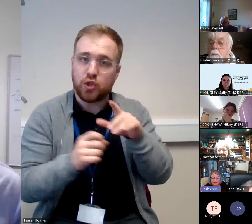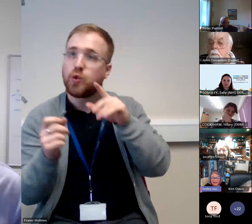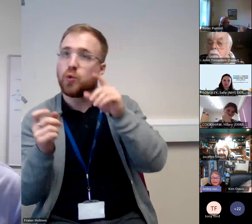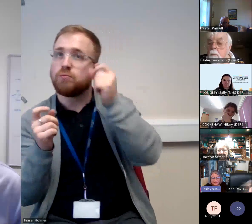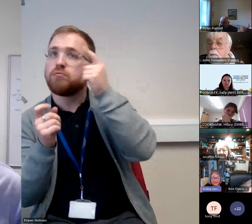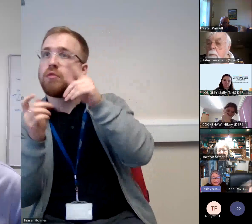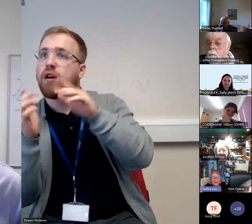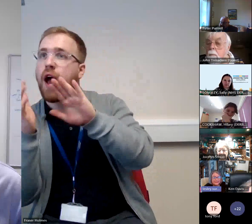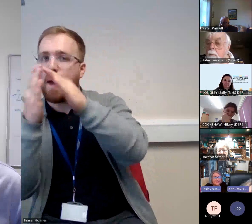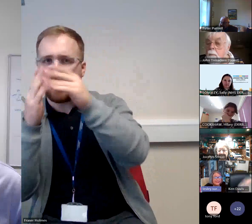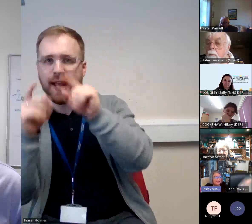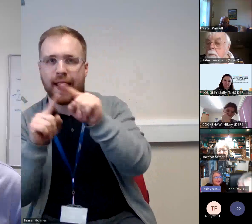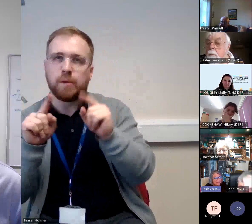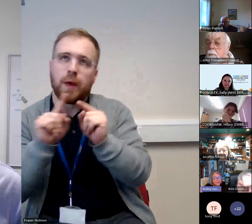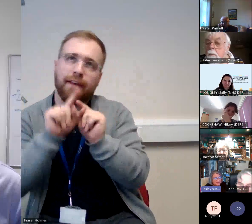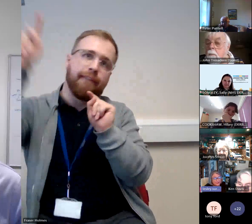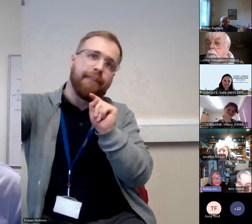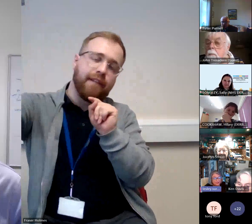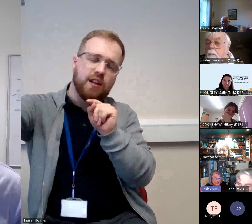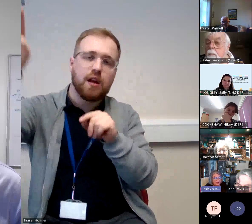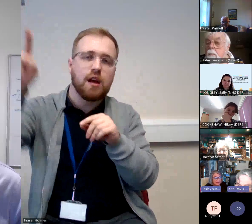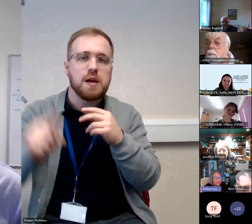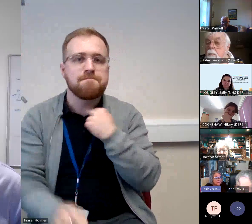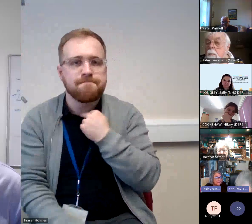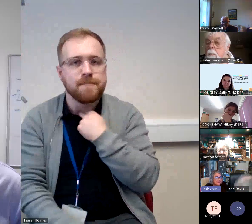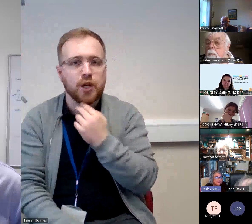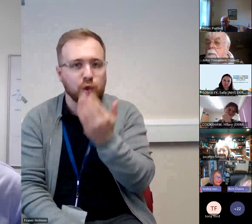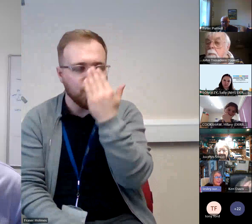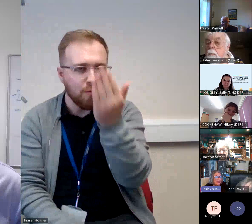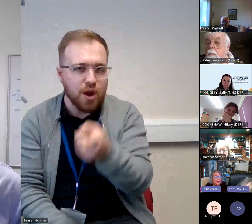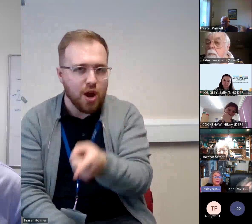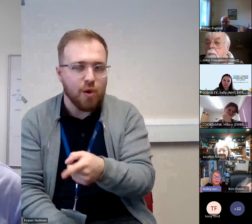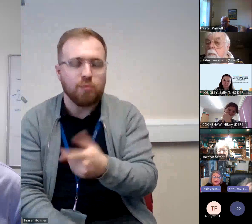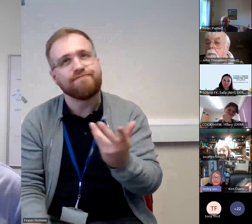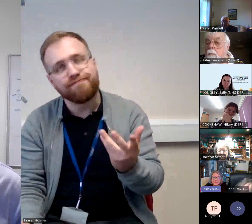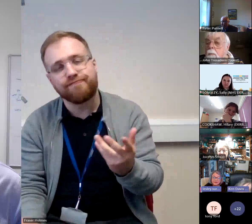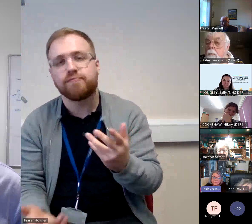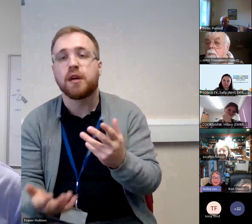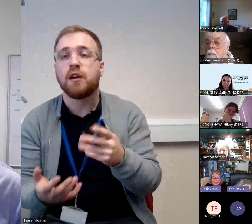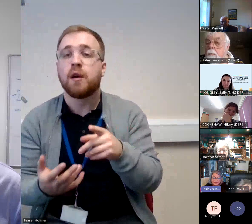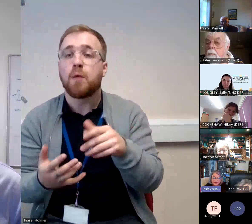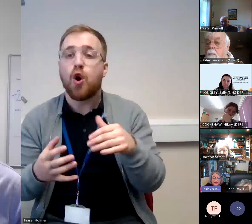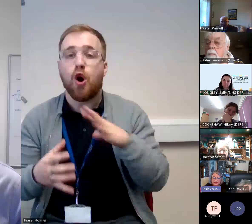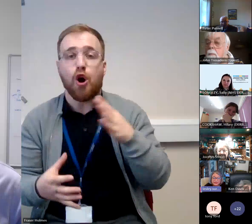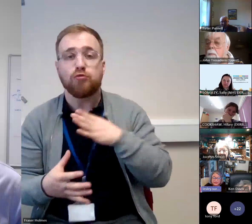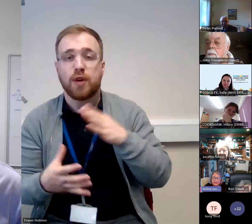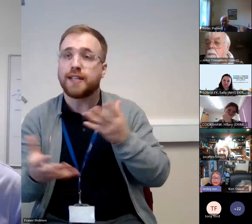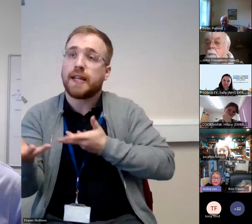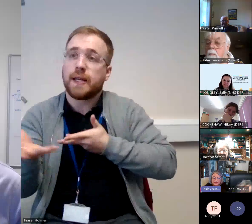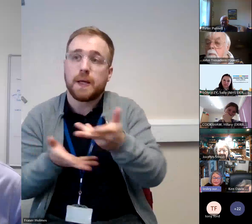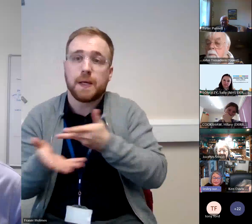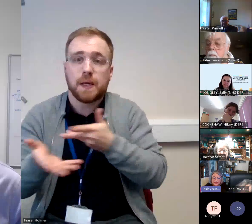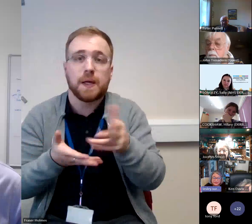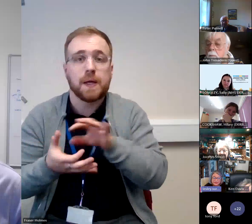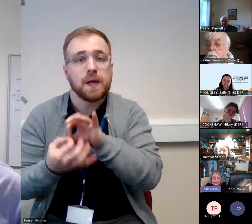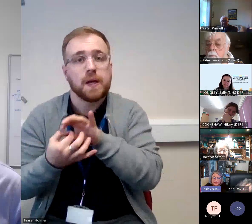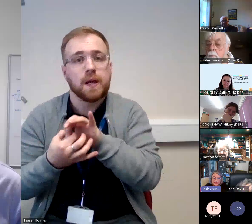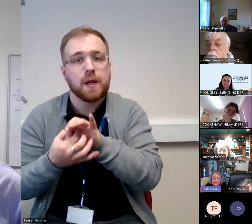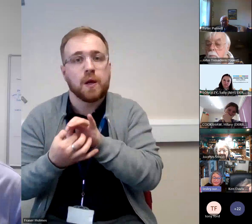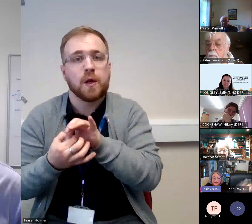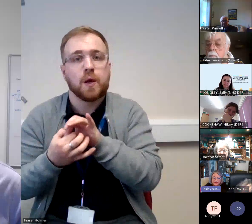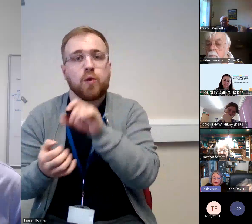Peak. We are a bit out on a limb there. I'm disappointed that you don't know, though, I have to say. But we're already in conversation with Tameside